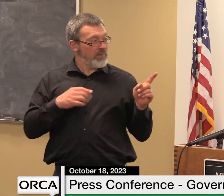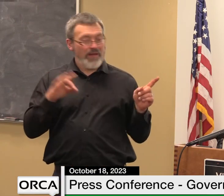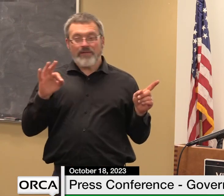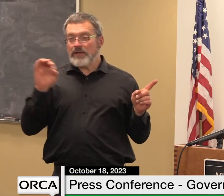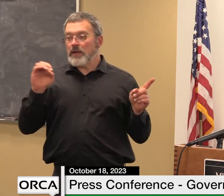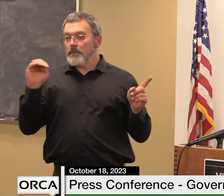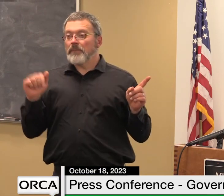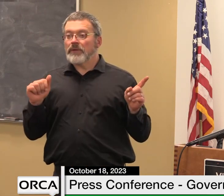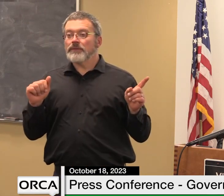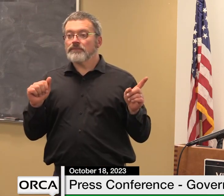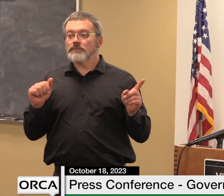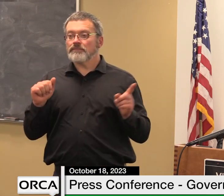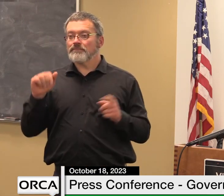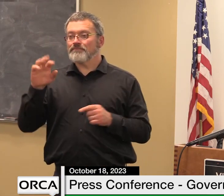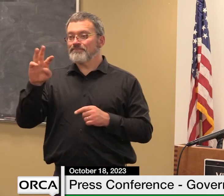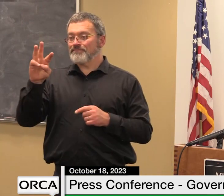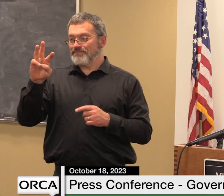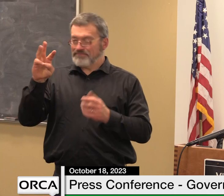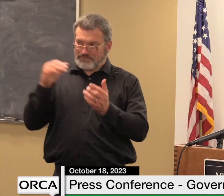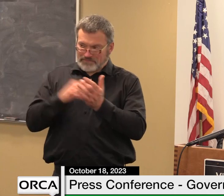6,600 people have...